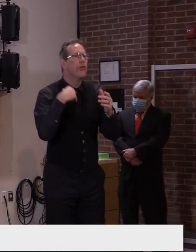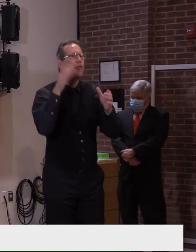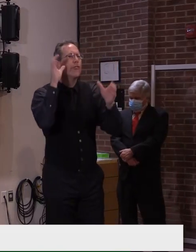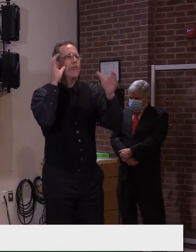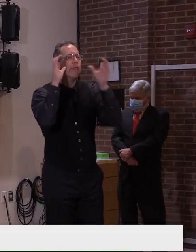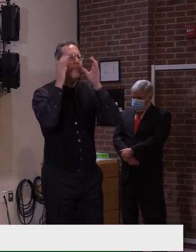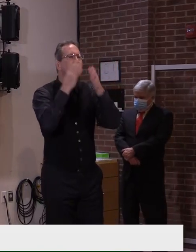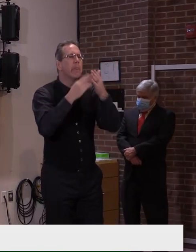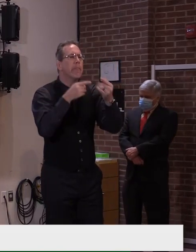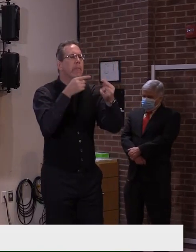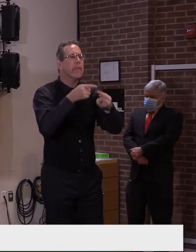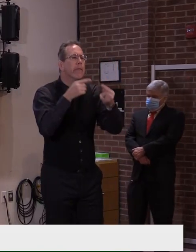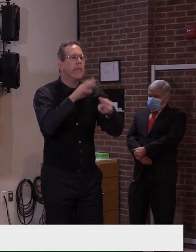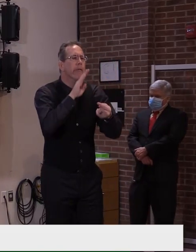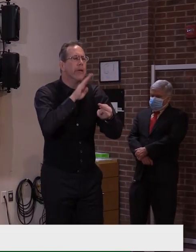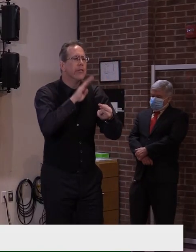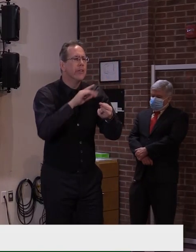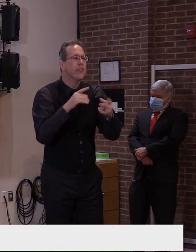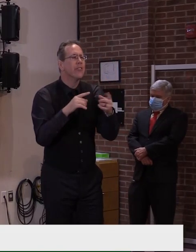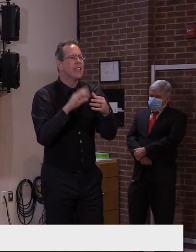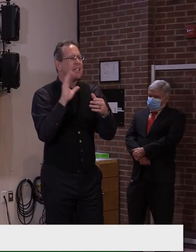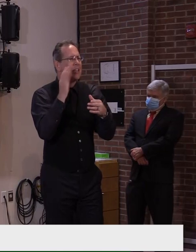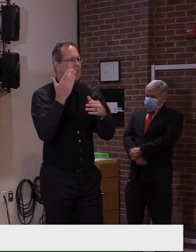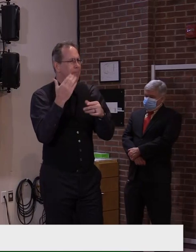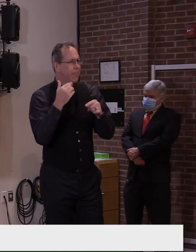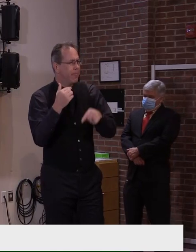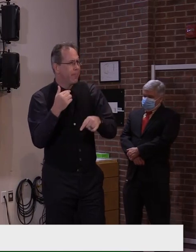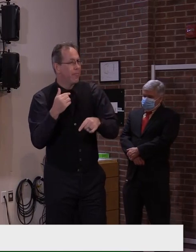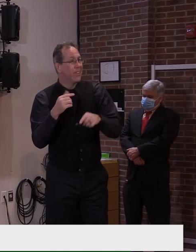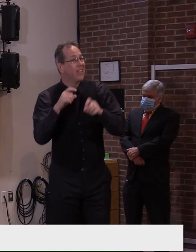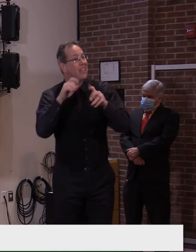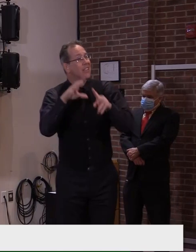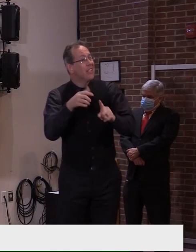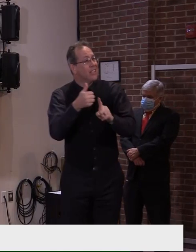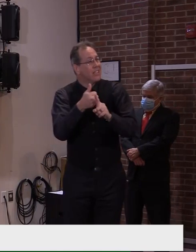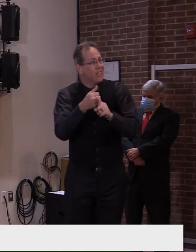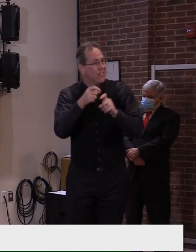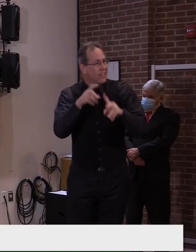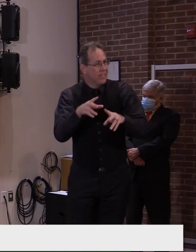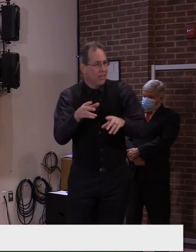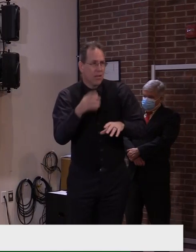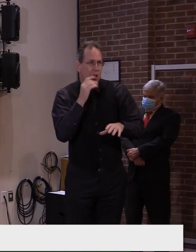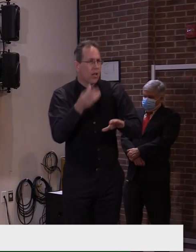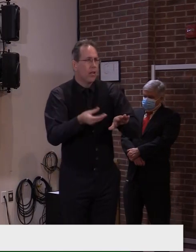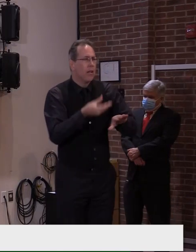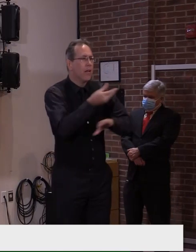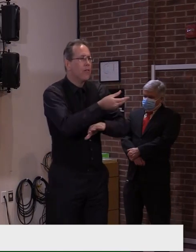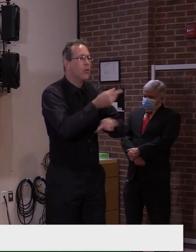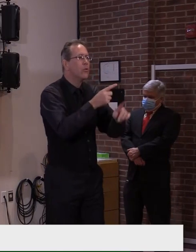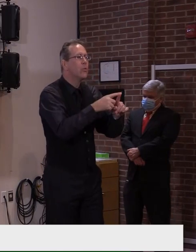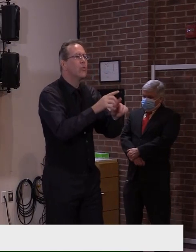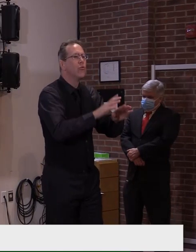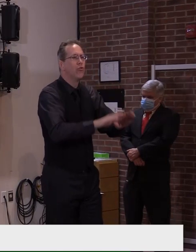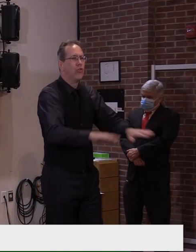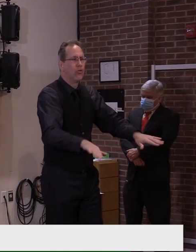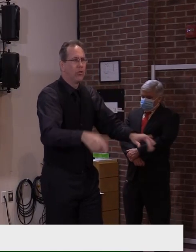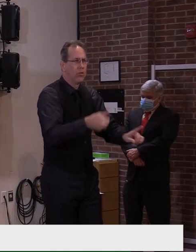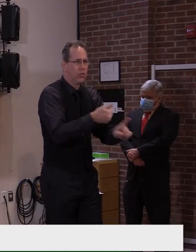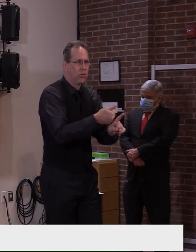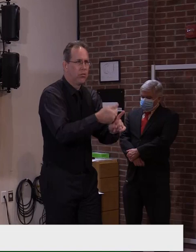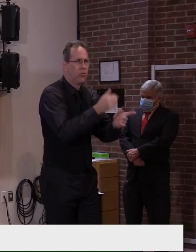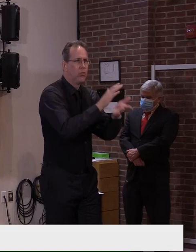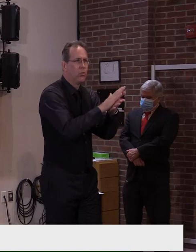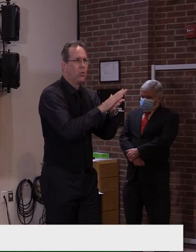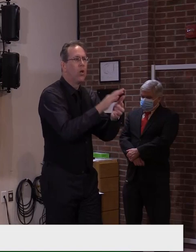where the tests have not been handed out to the children in school unless they were considered to